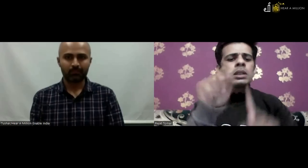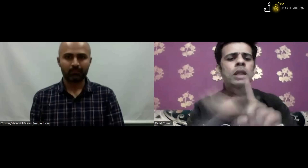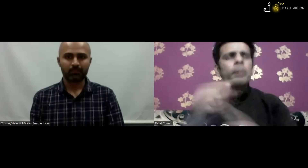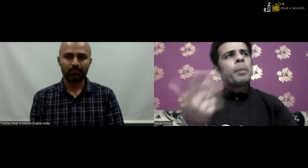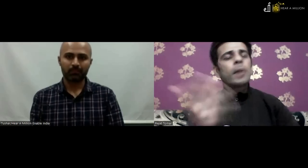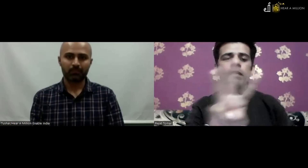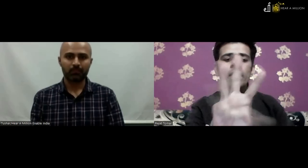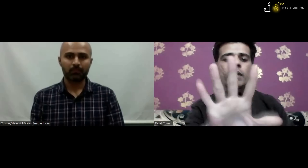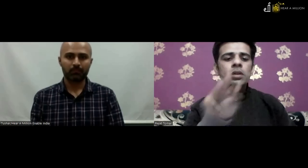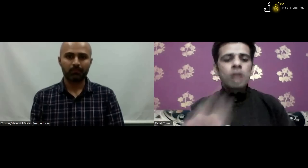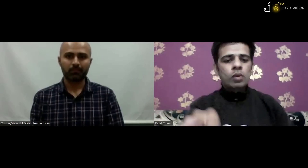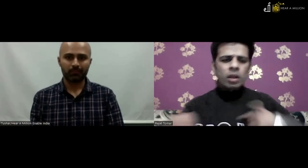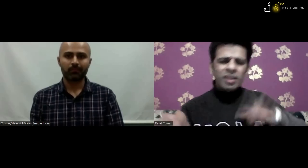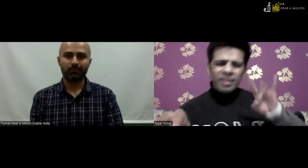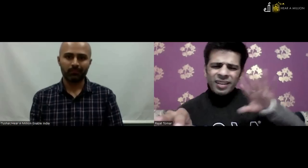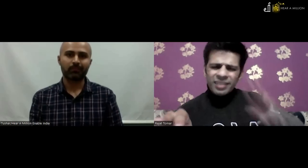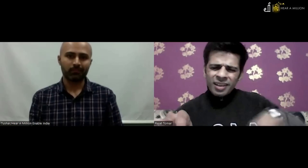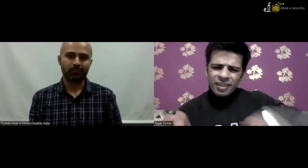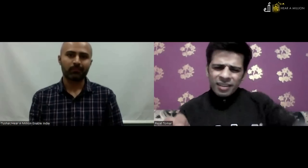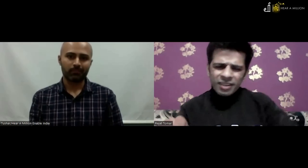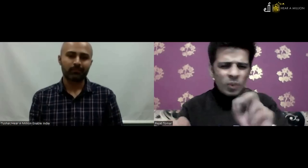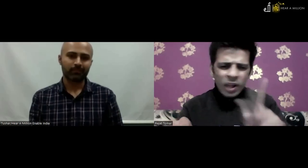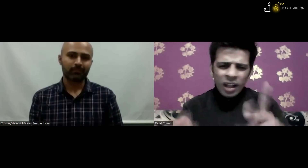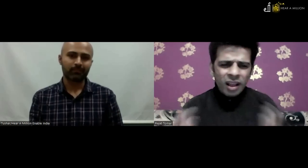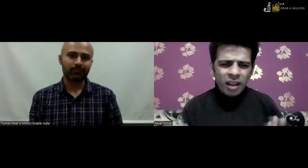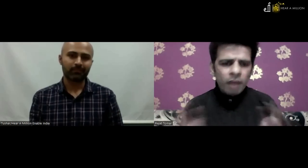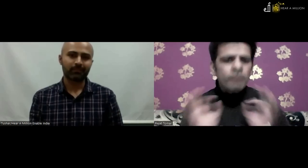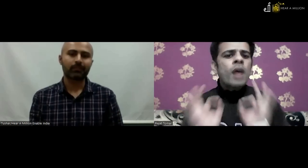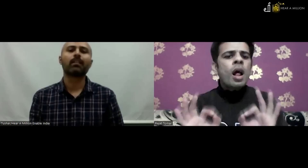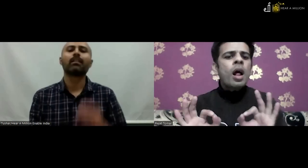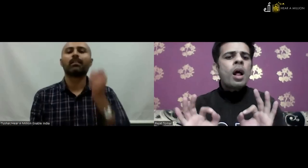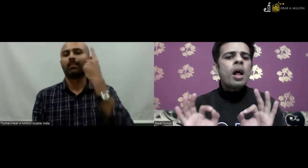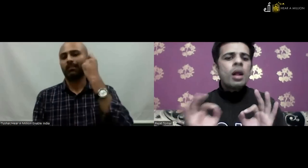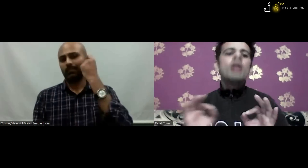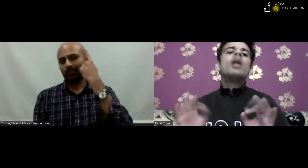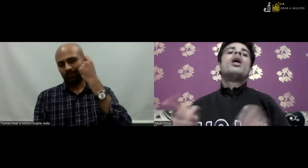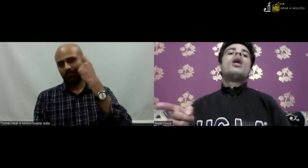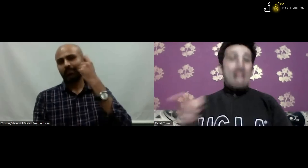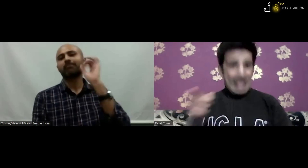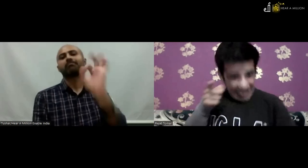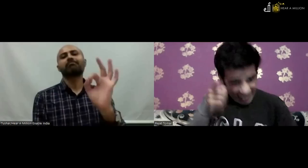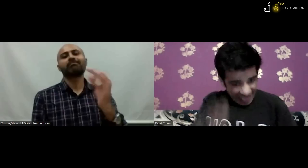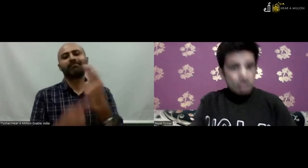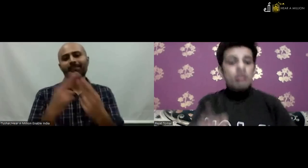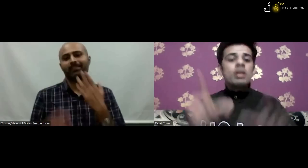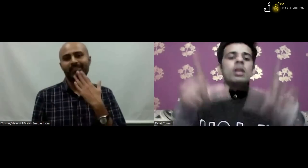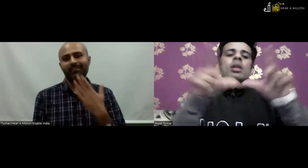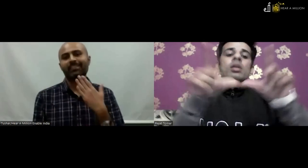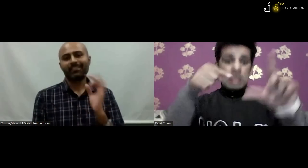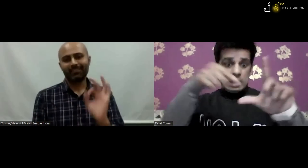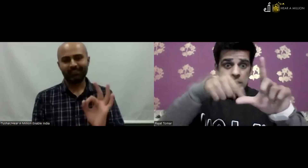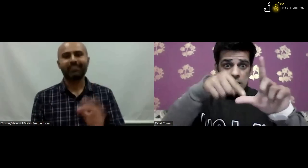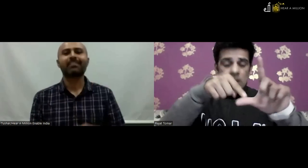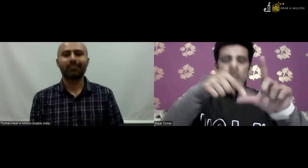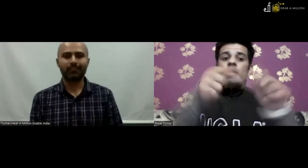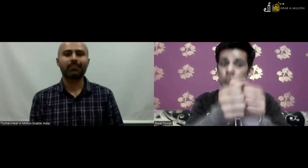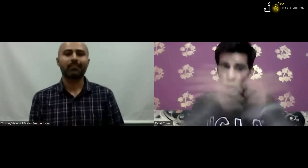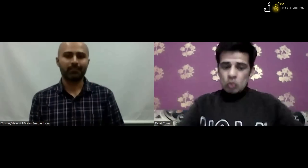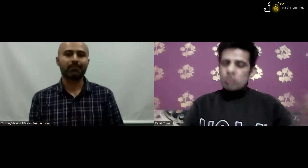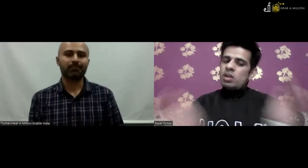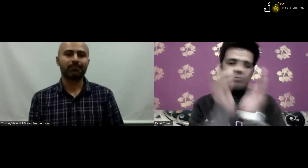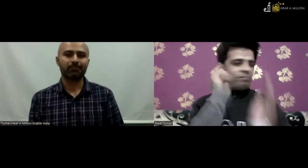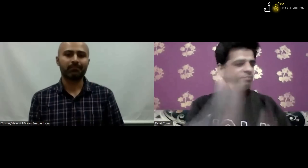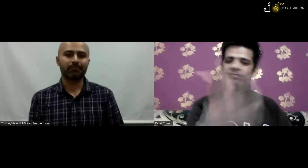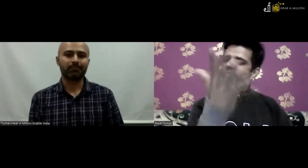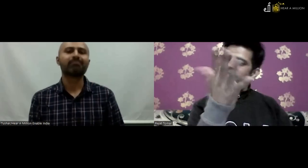any animal would be coming in your way, then you would get the 100%. So that's fine. I think I thought that would be the right thing for